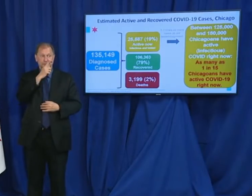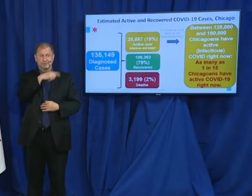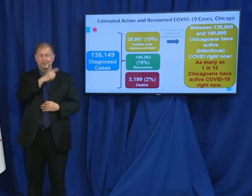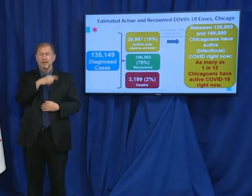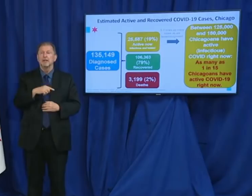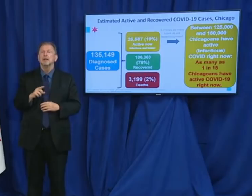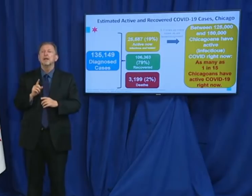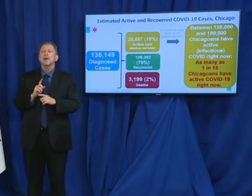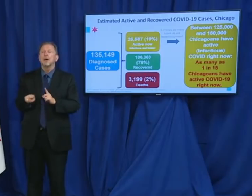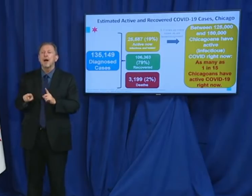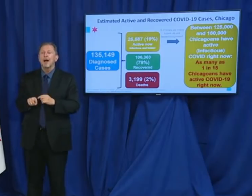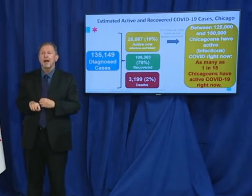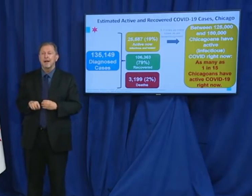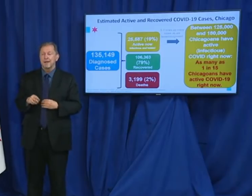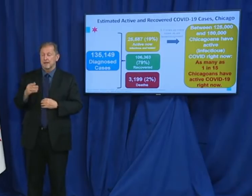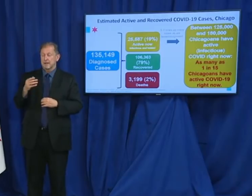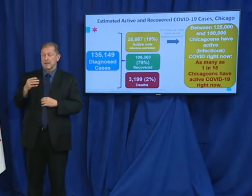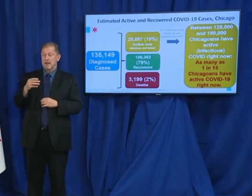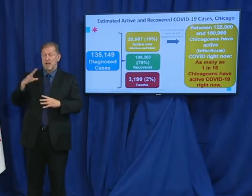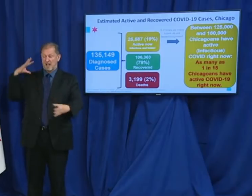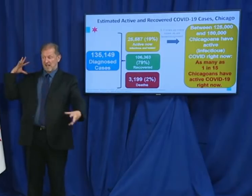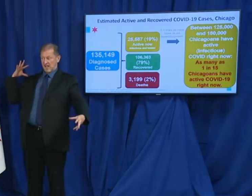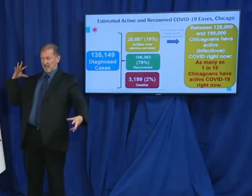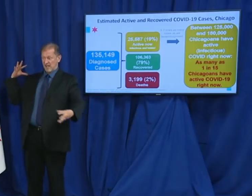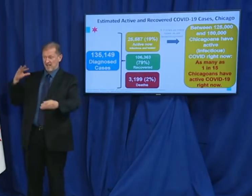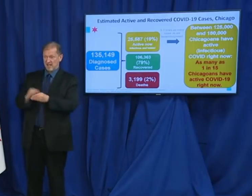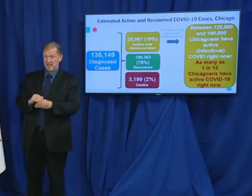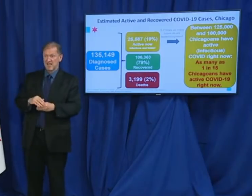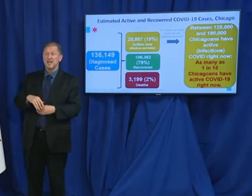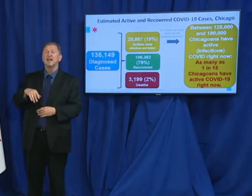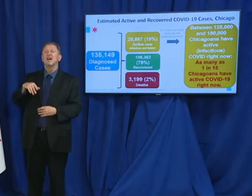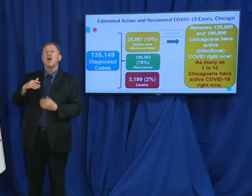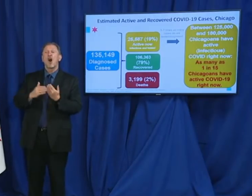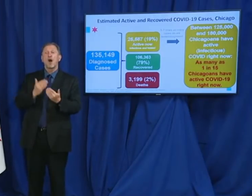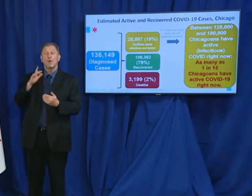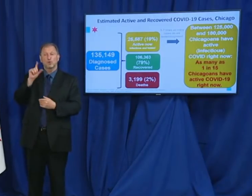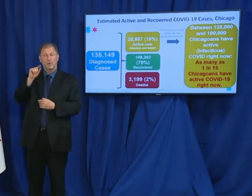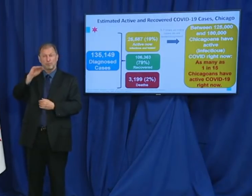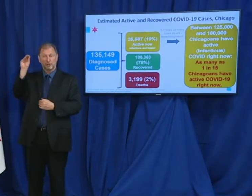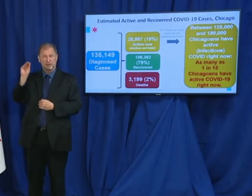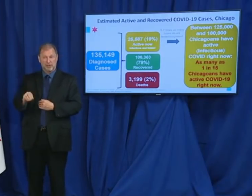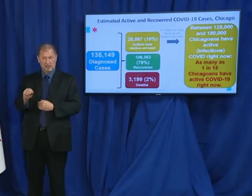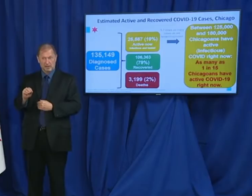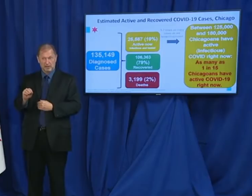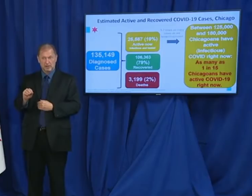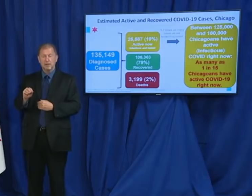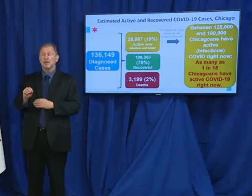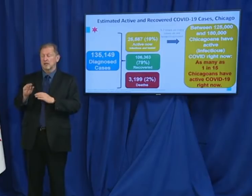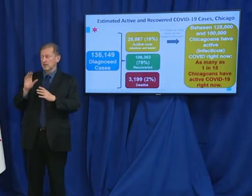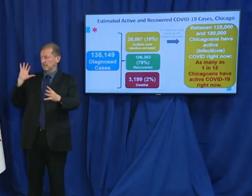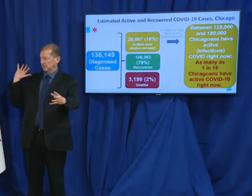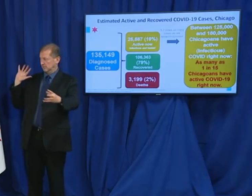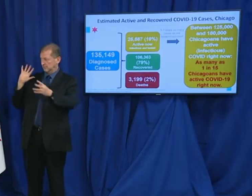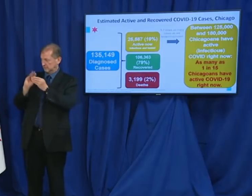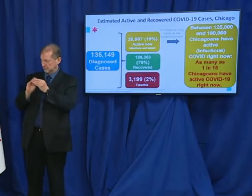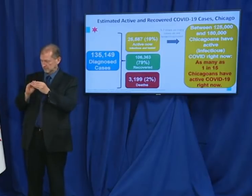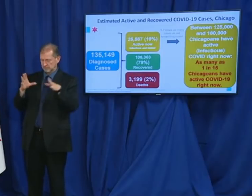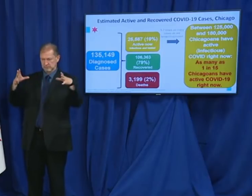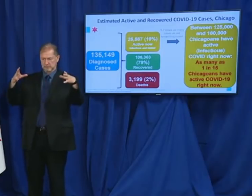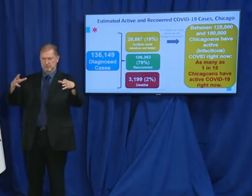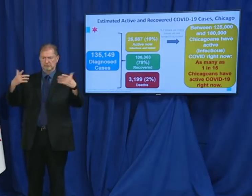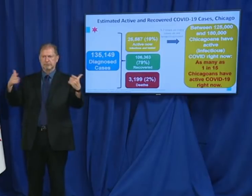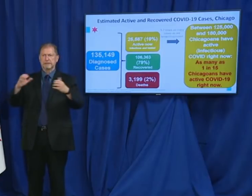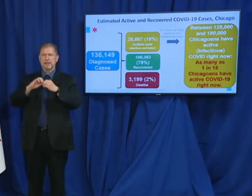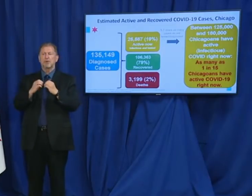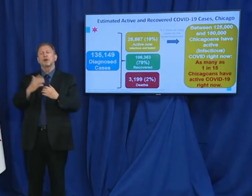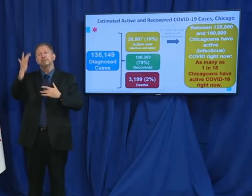who have had COVID at any point have it right now, is a pretty striking number. And then we know that